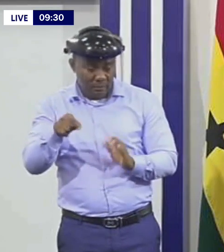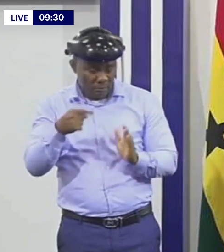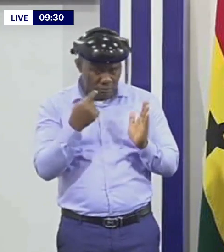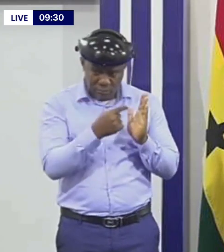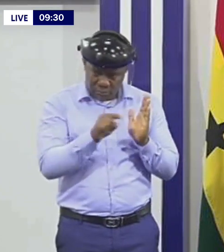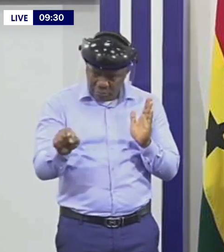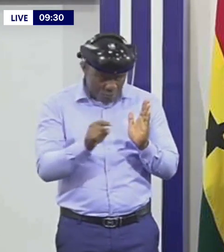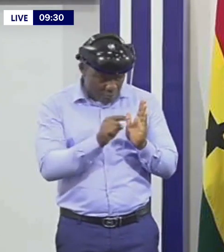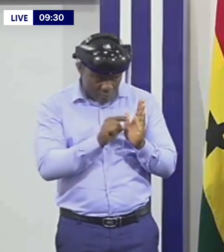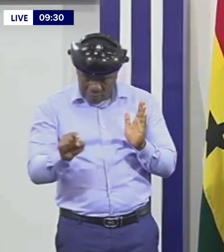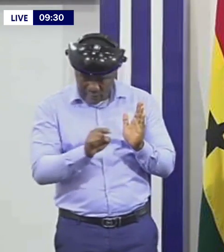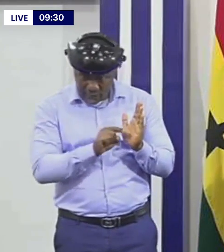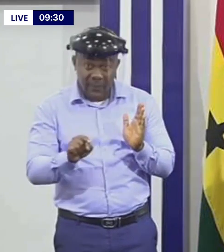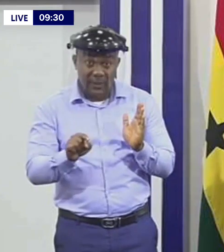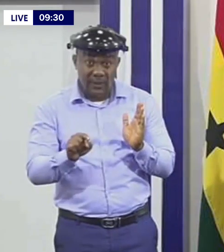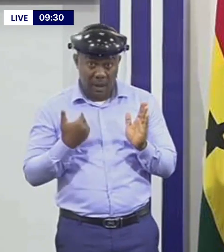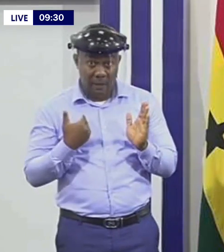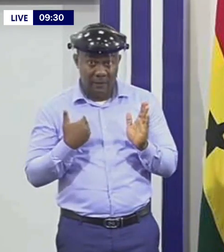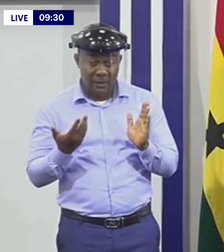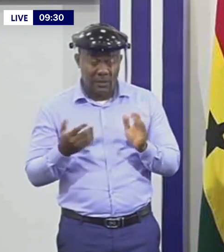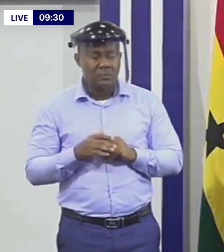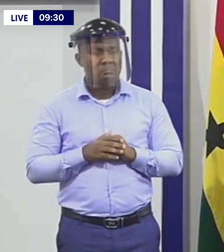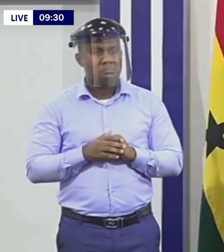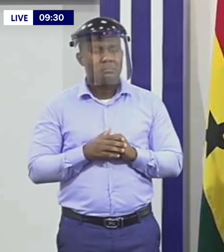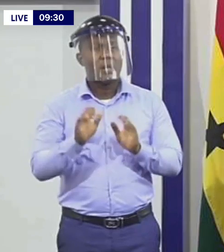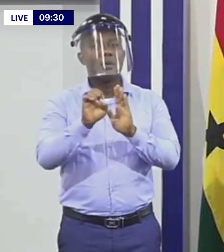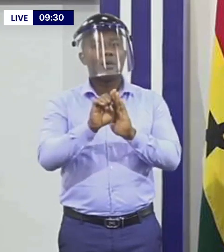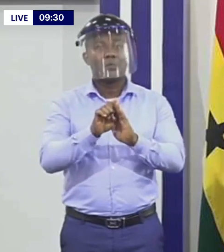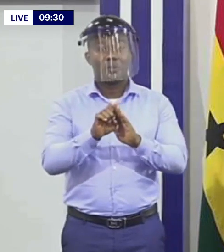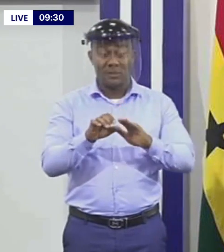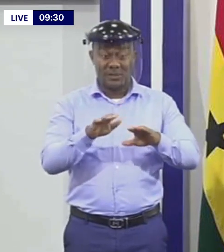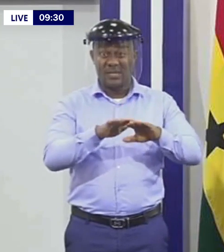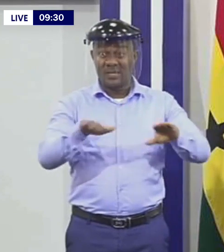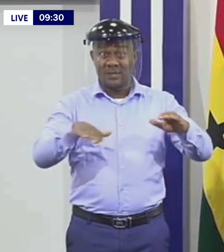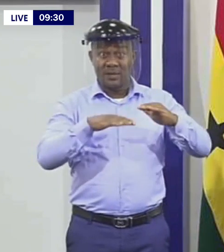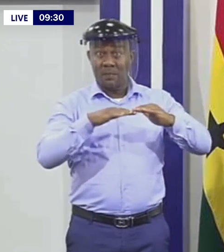virus, those children under 10 years,